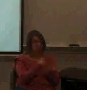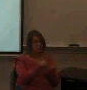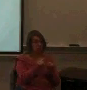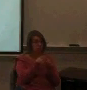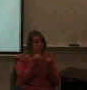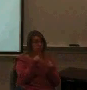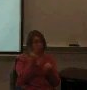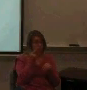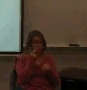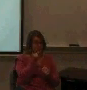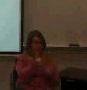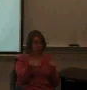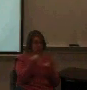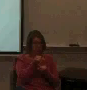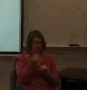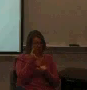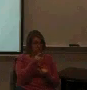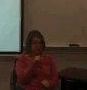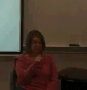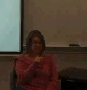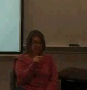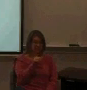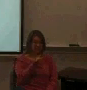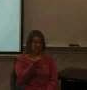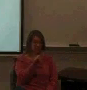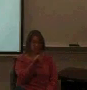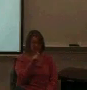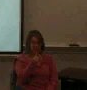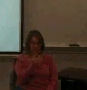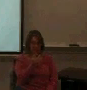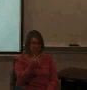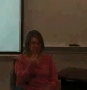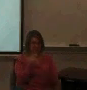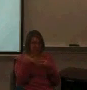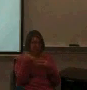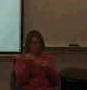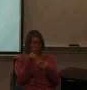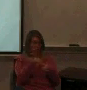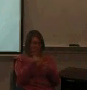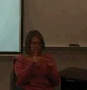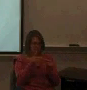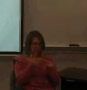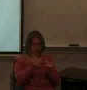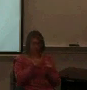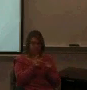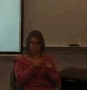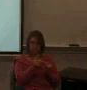put proteins around them that stabilize them, that that hold them in place.